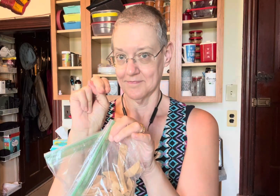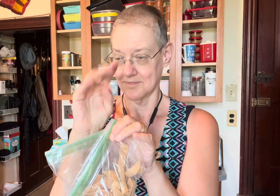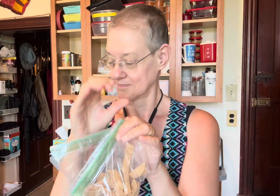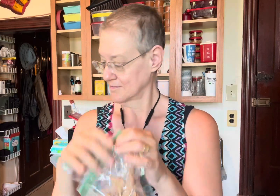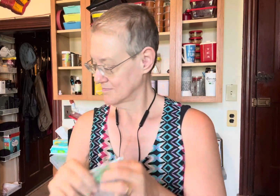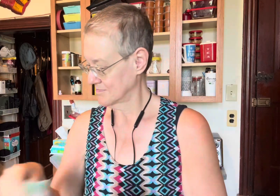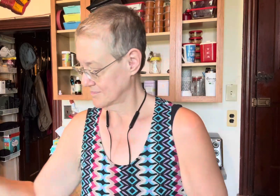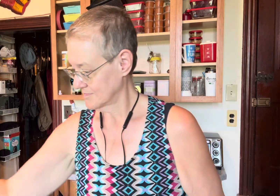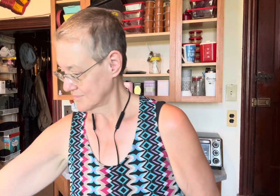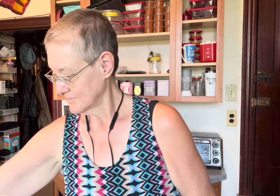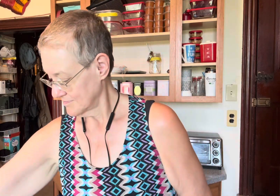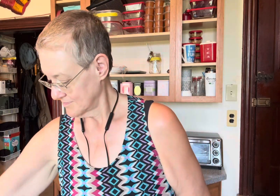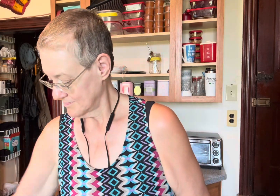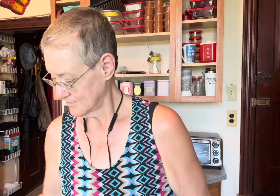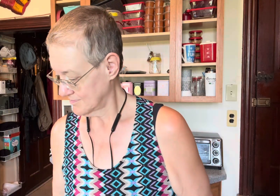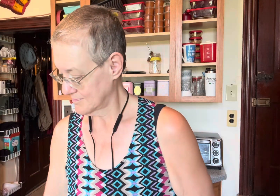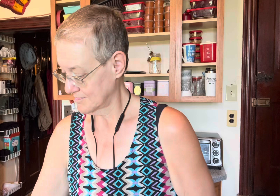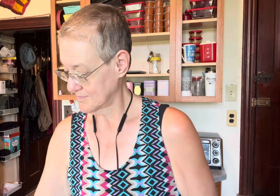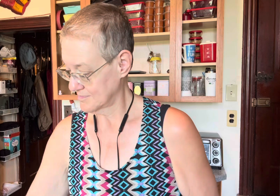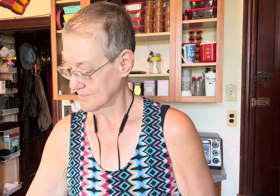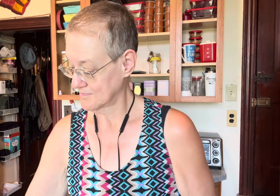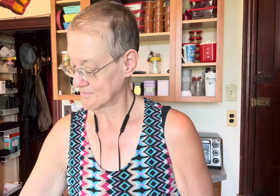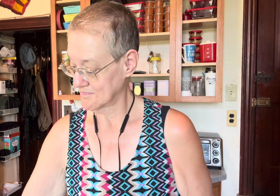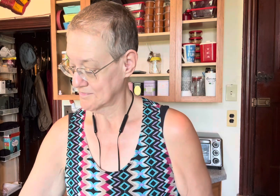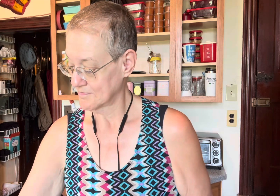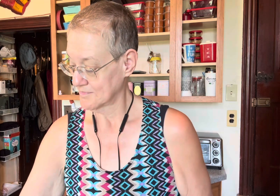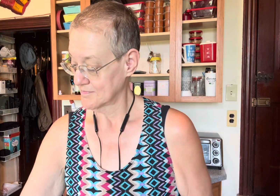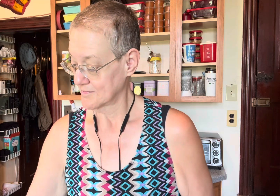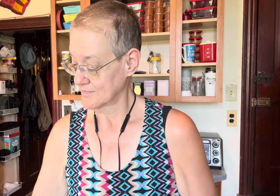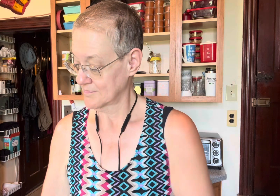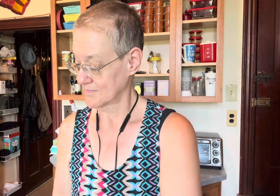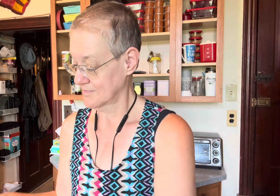up with 2 tortillas, it's 8 grams of net carbs.